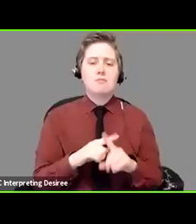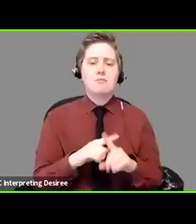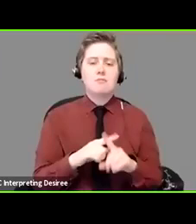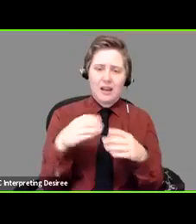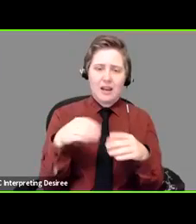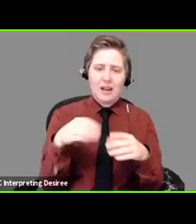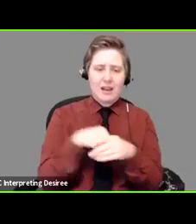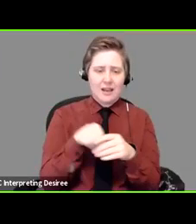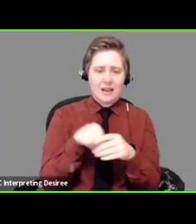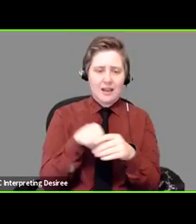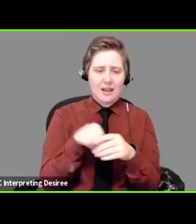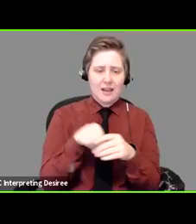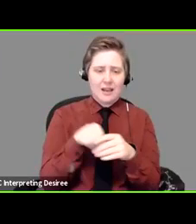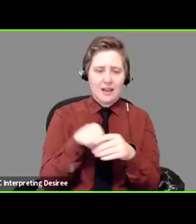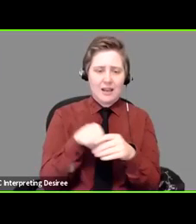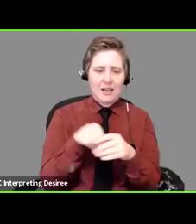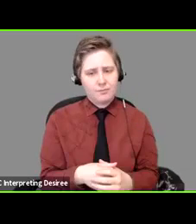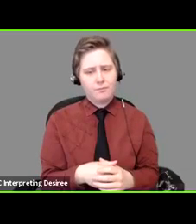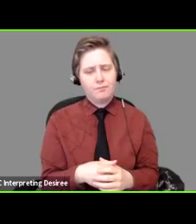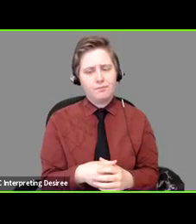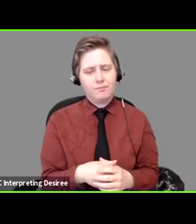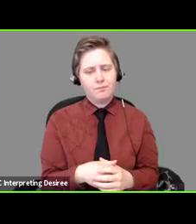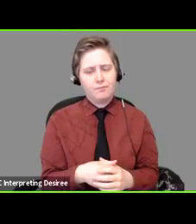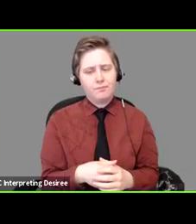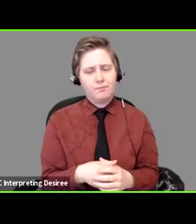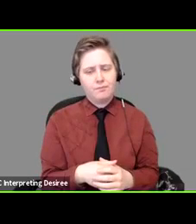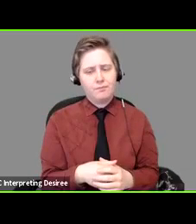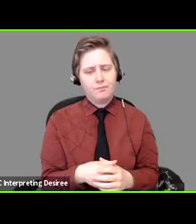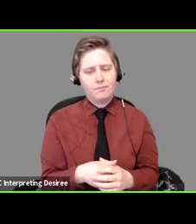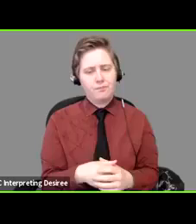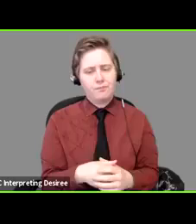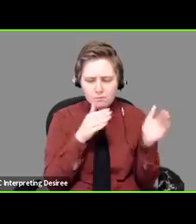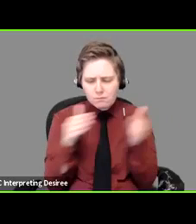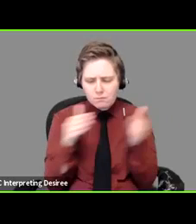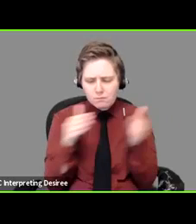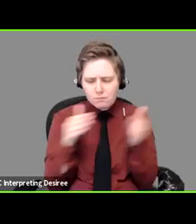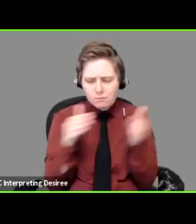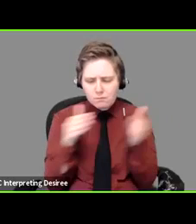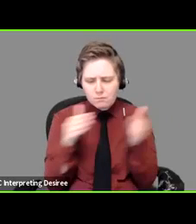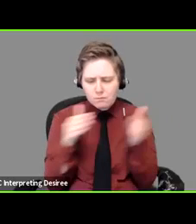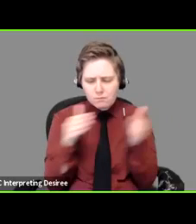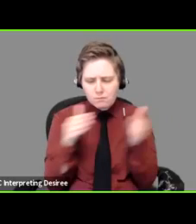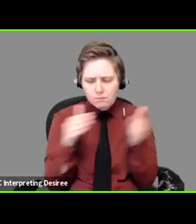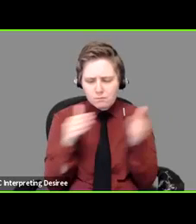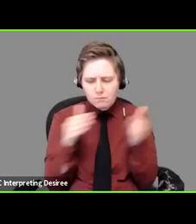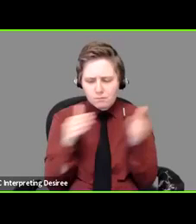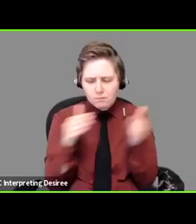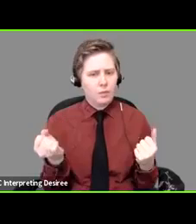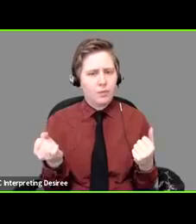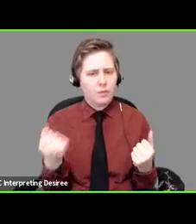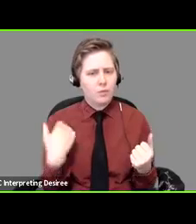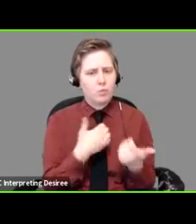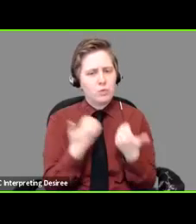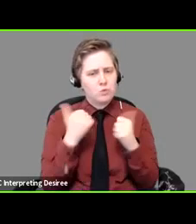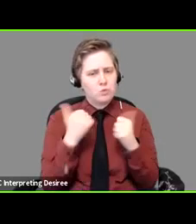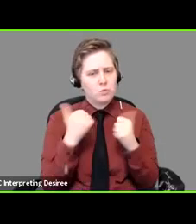community. You know, I want to bring attention to public health in what we're trying to do here.